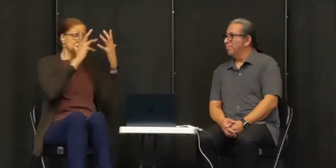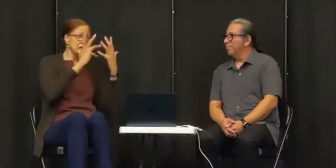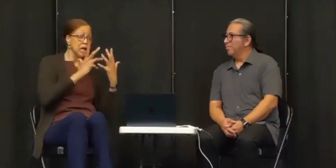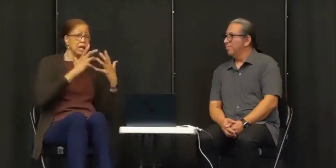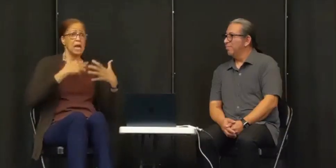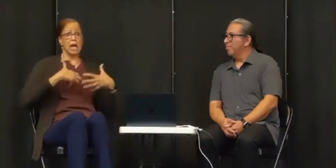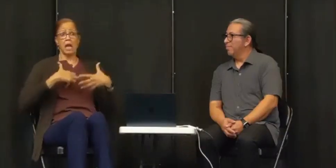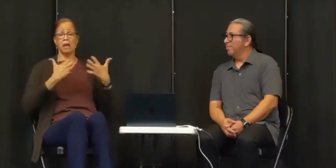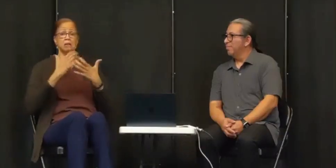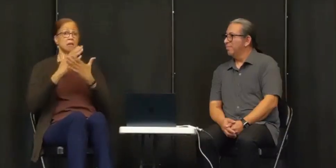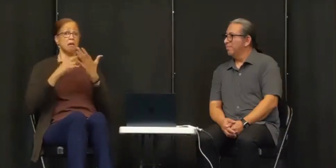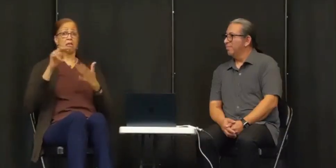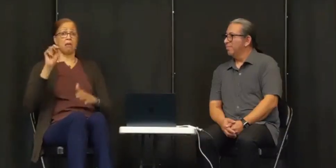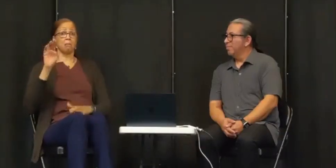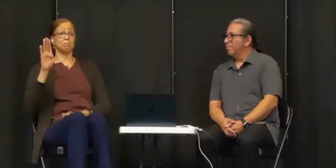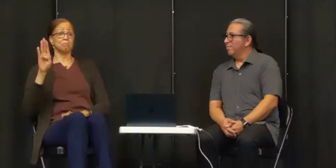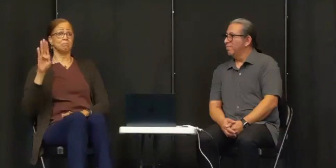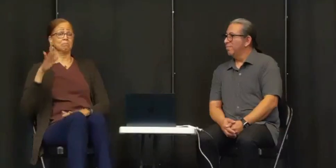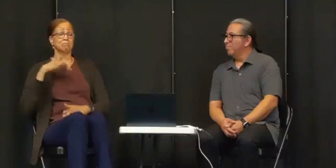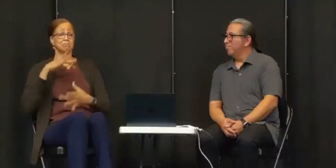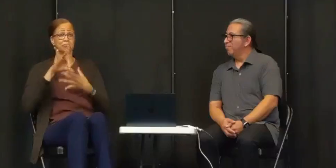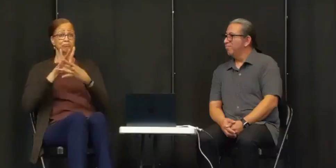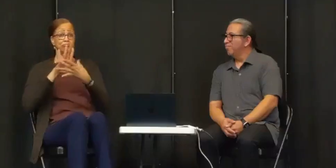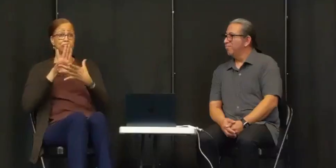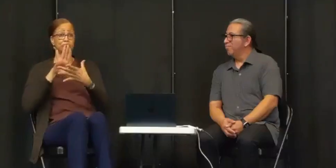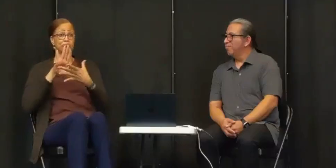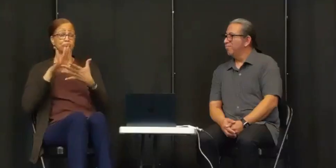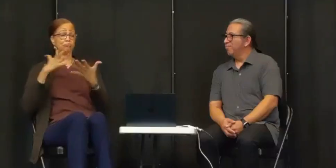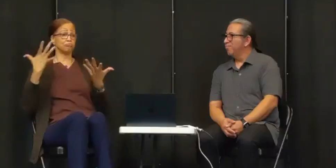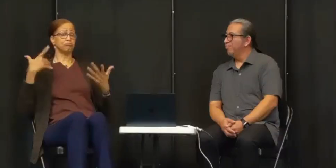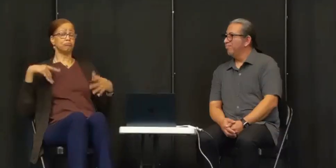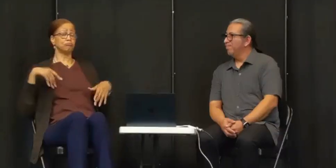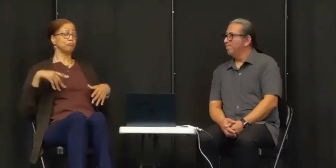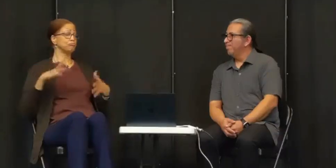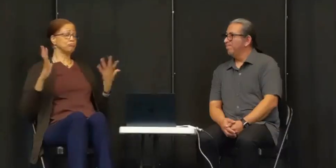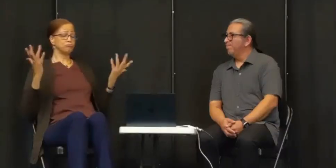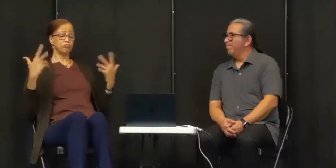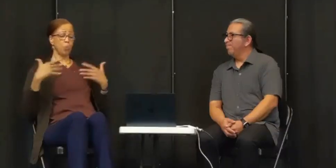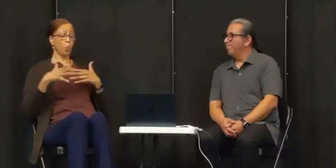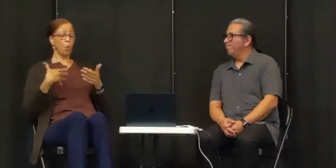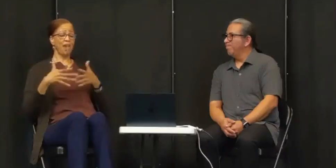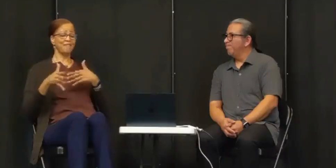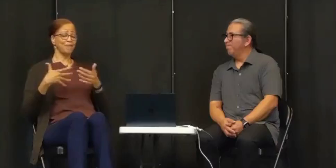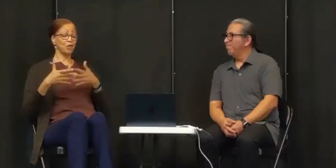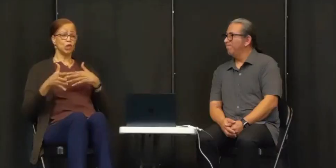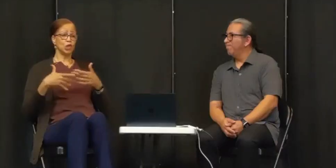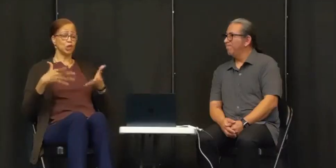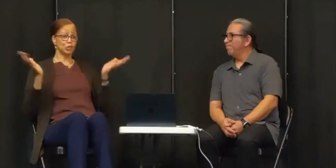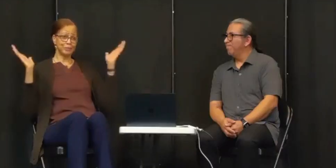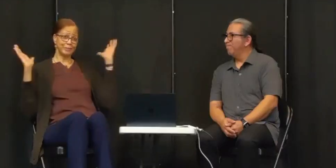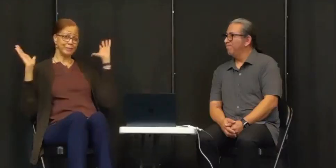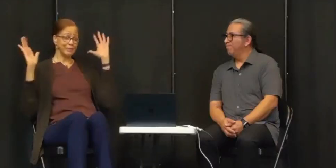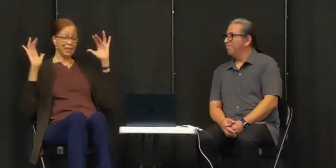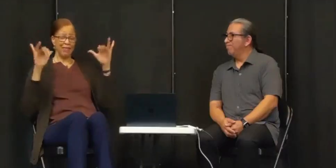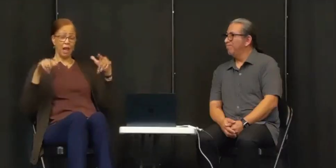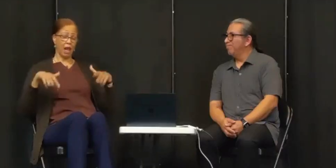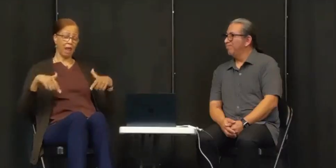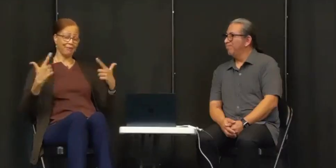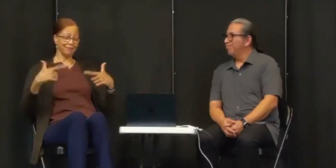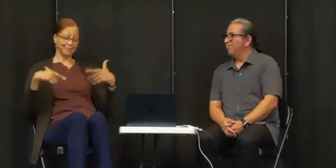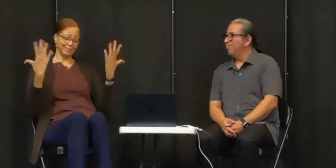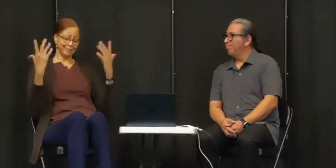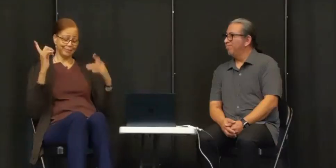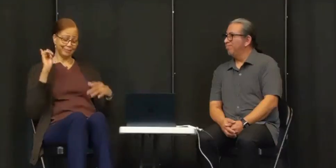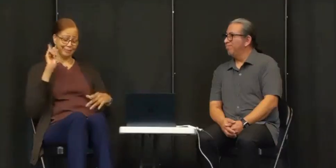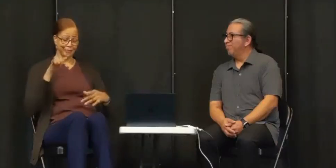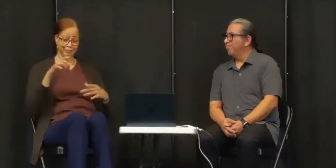ourselves. If you feel sad or anger, or maybe numb, you just feel disconnected and totally like, okay,